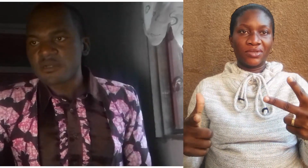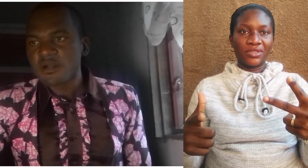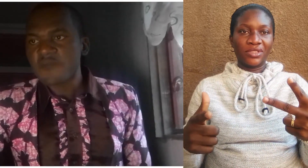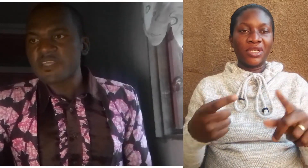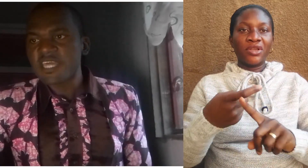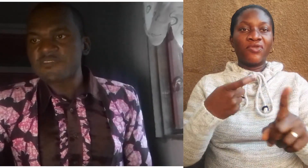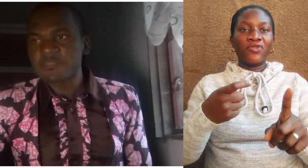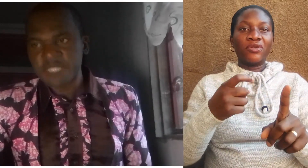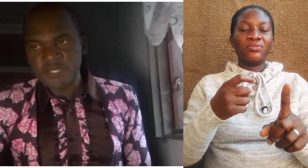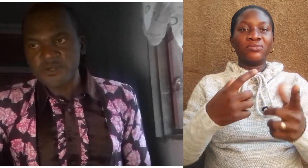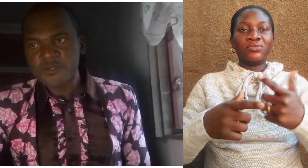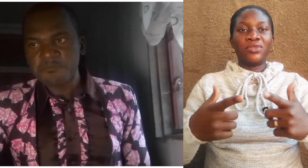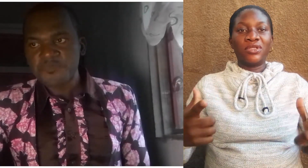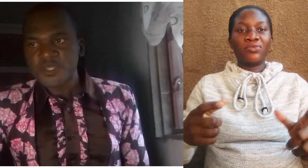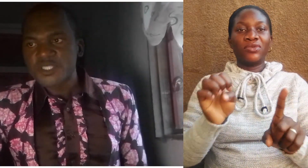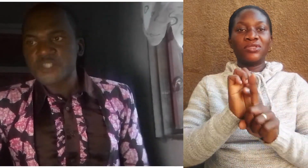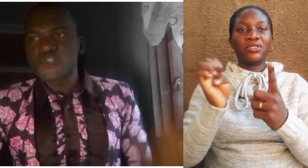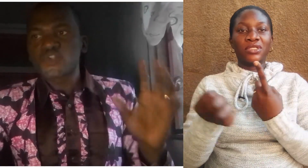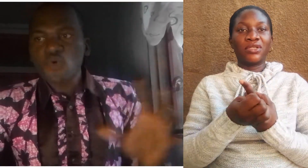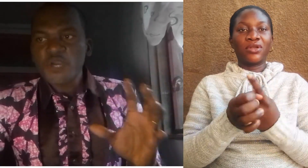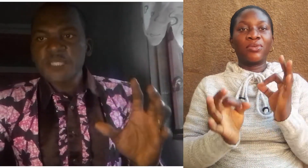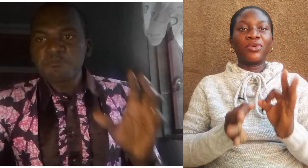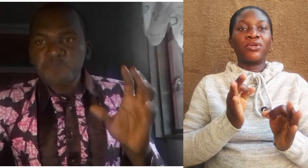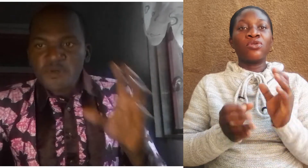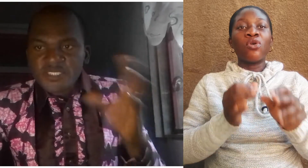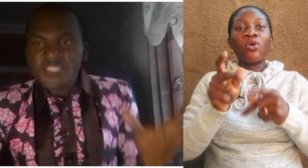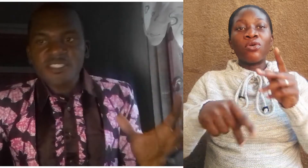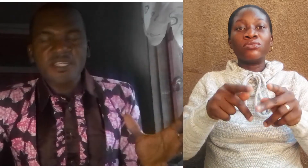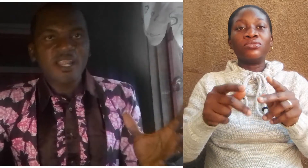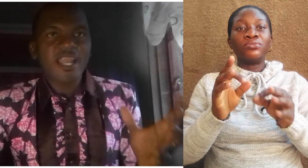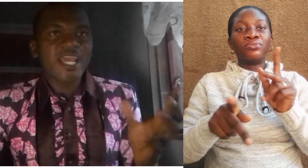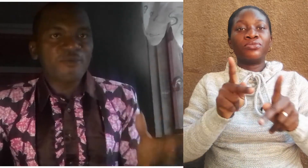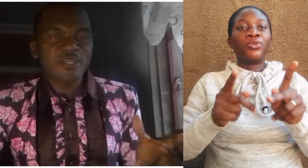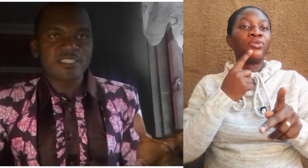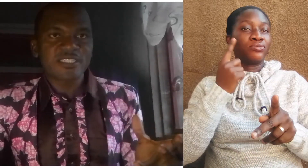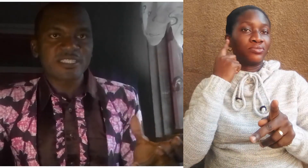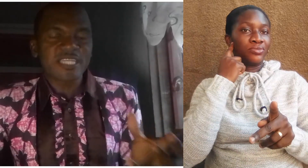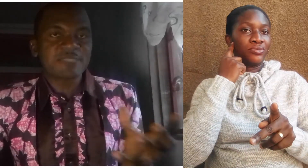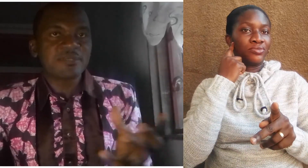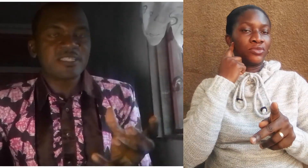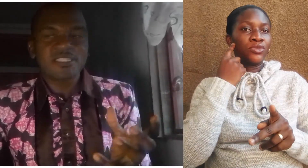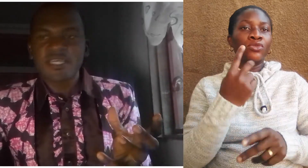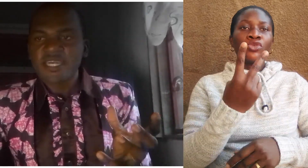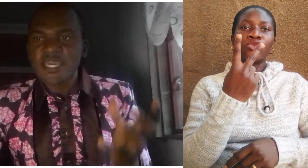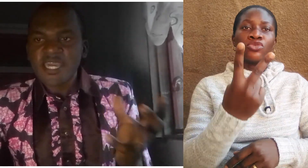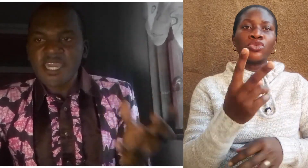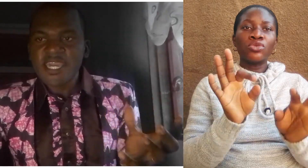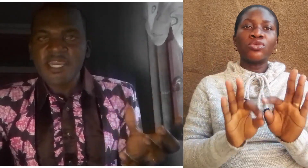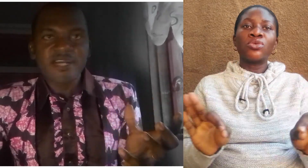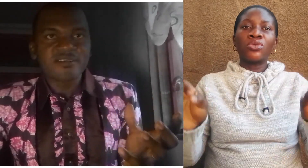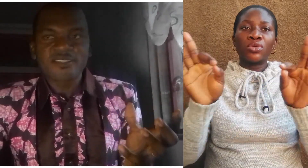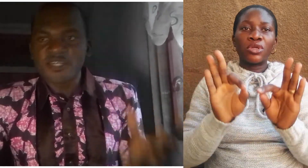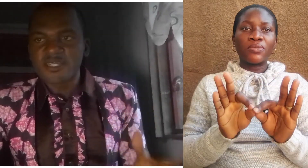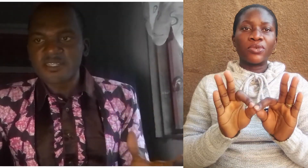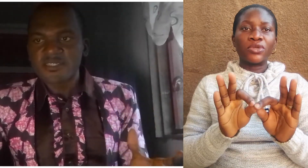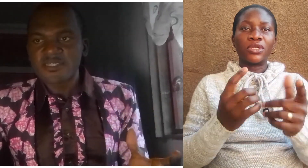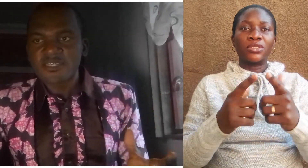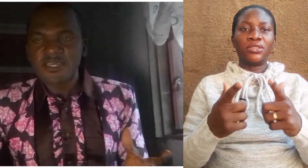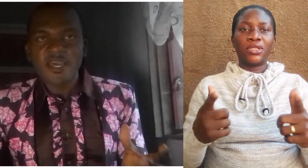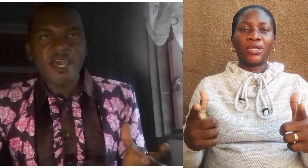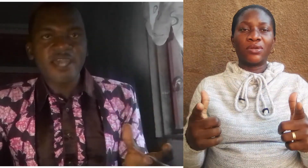environments of the deaf speaker. So two important languages that mean